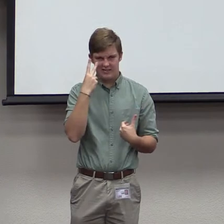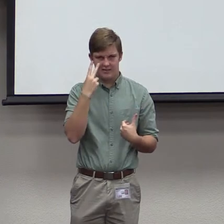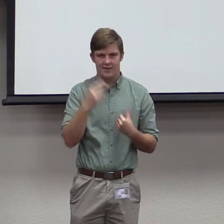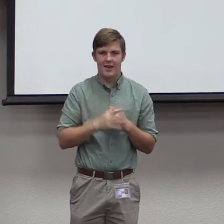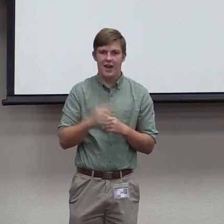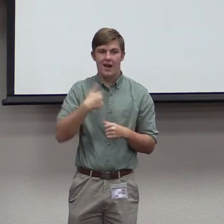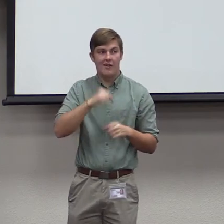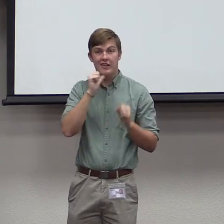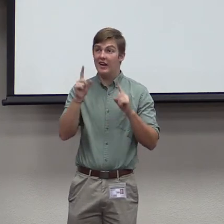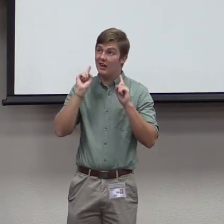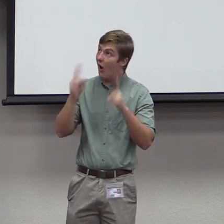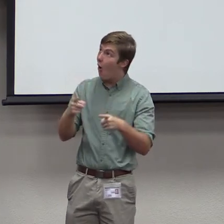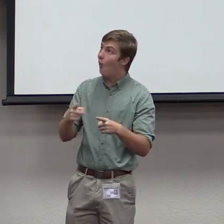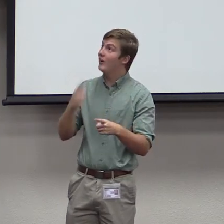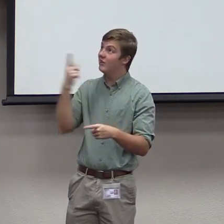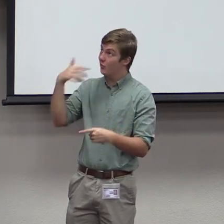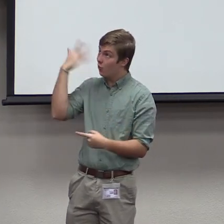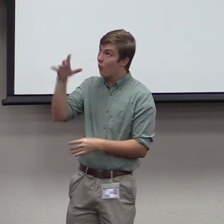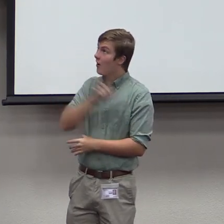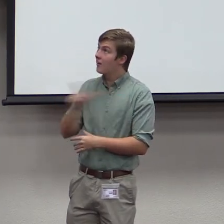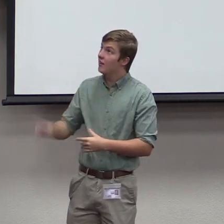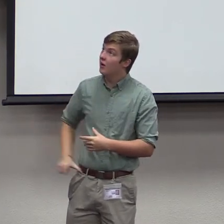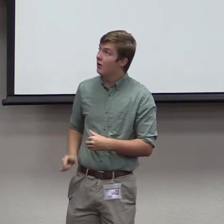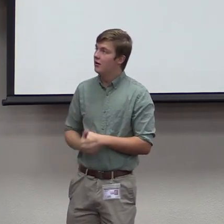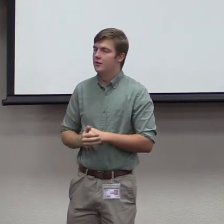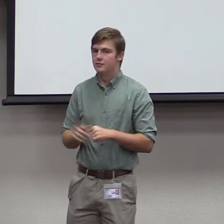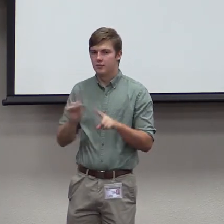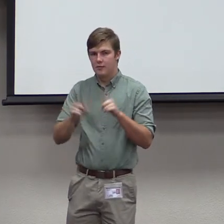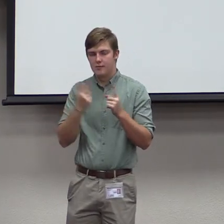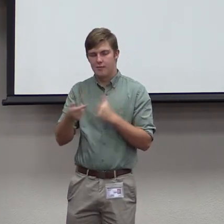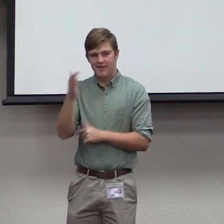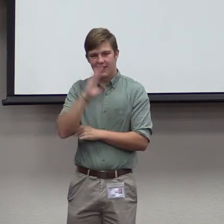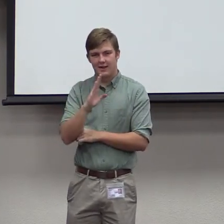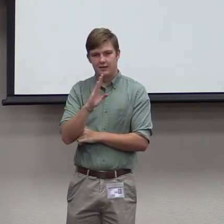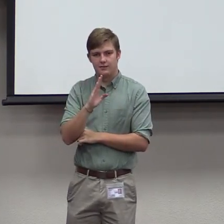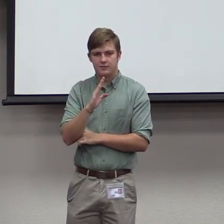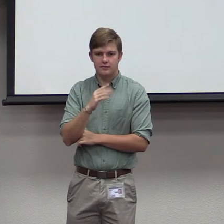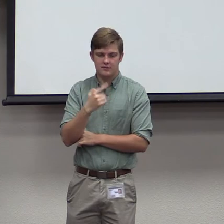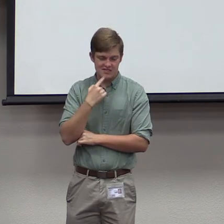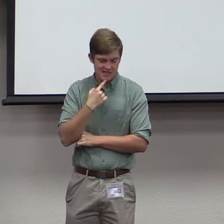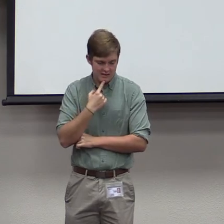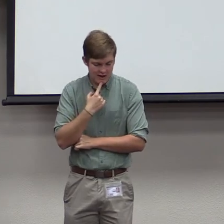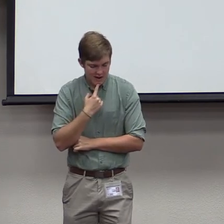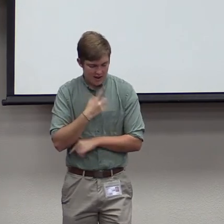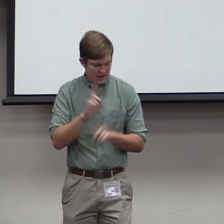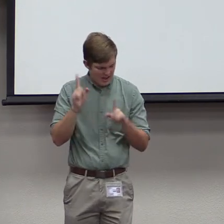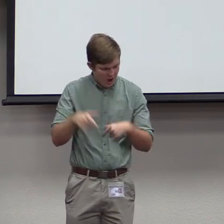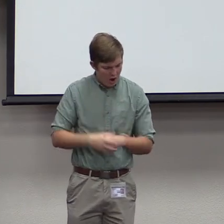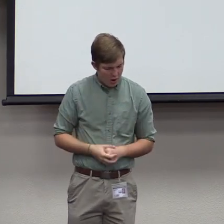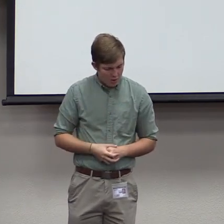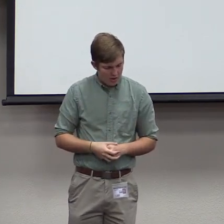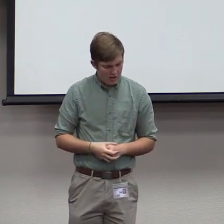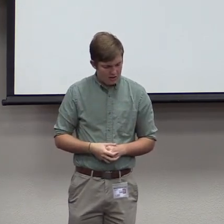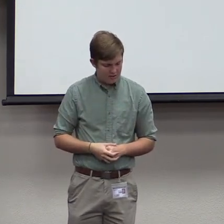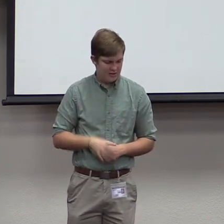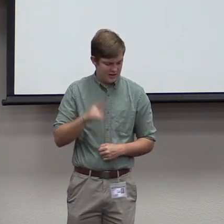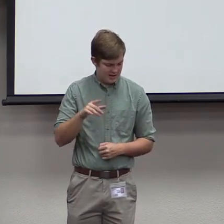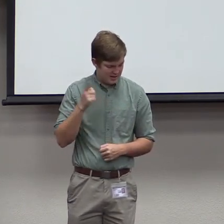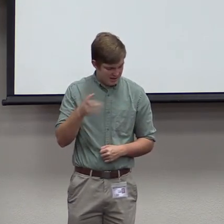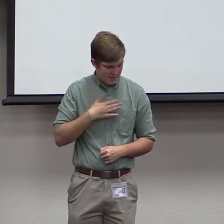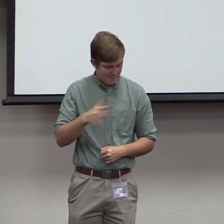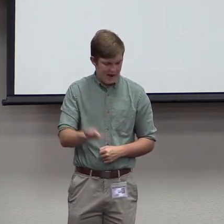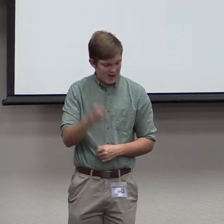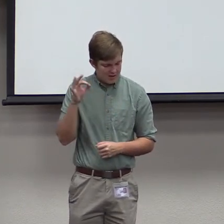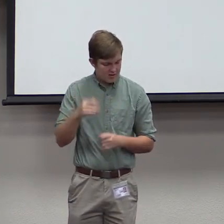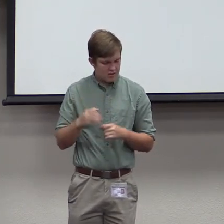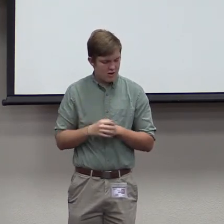to be crazy, Lord." But God says, "Go. For he's a chosen instrument of mine to carry my